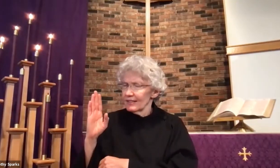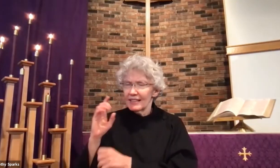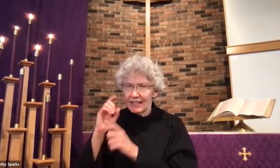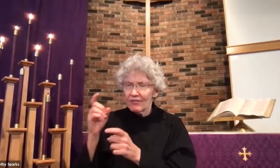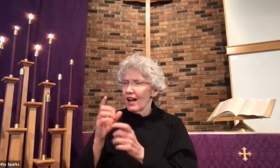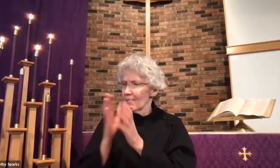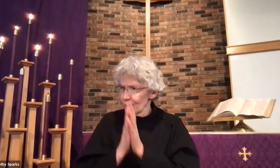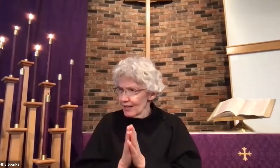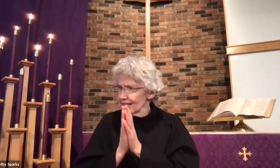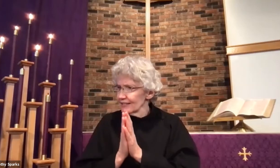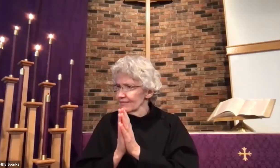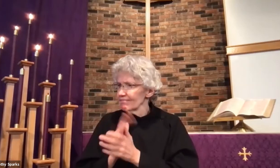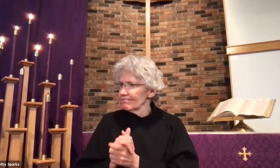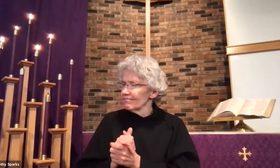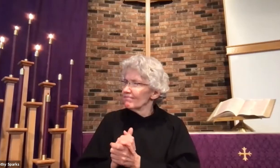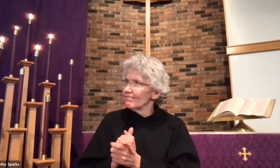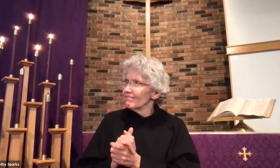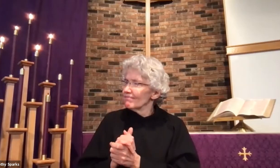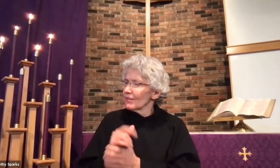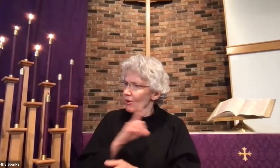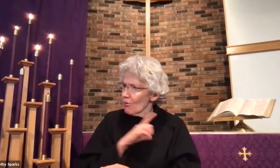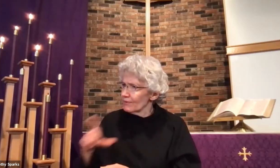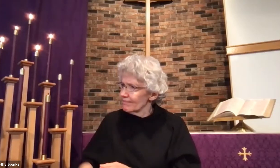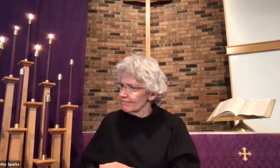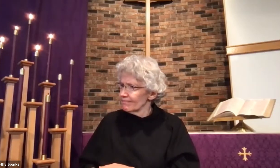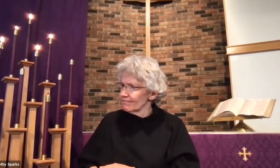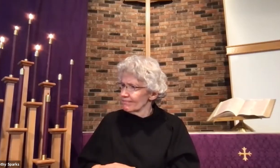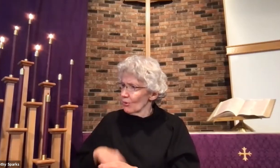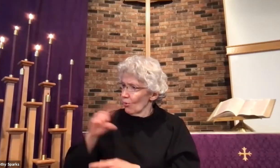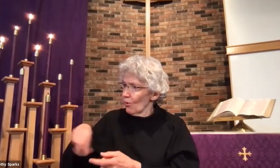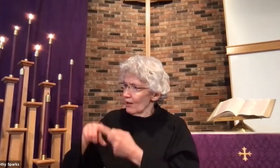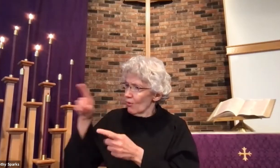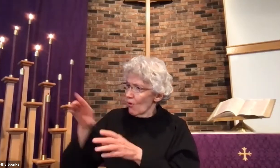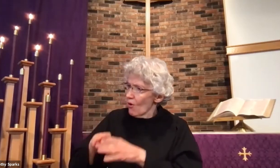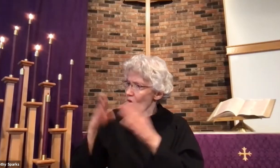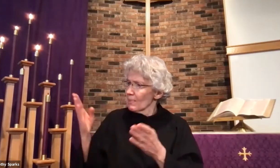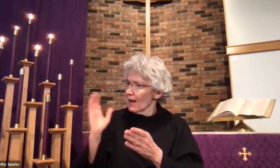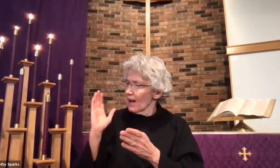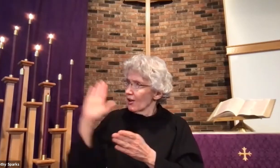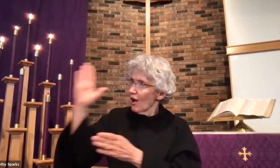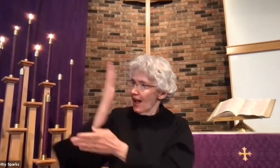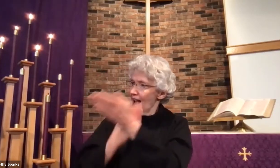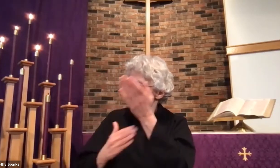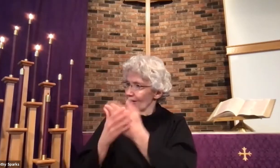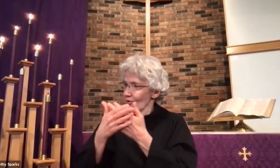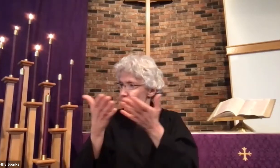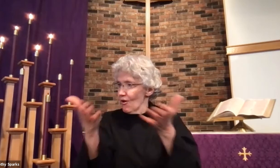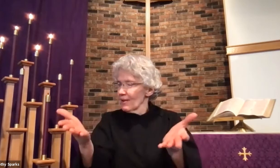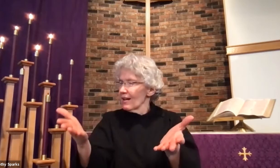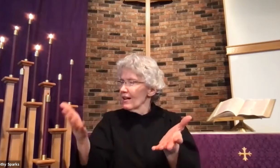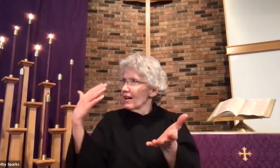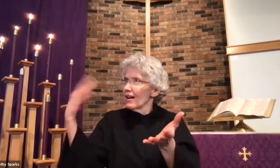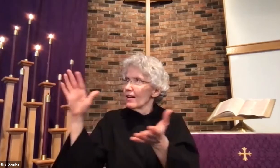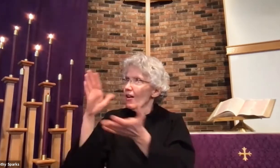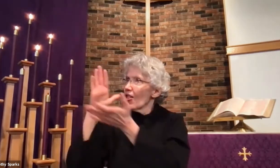Let us give God our gift. Let us give God our gifts and pray. Lord, when you open